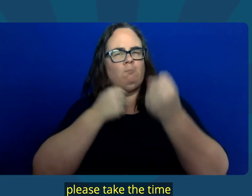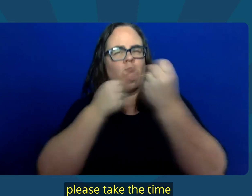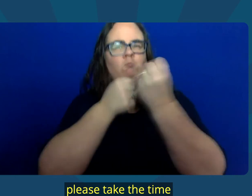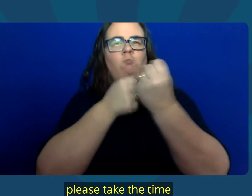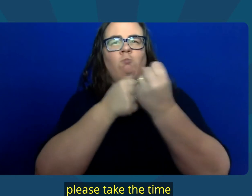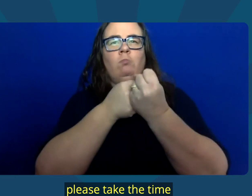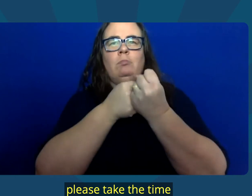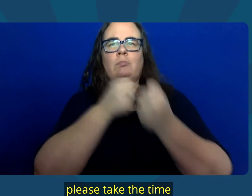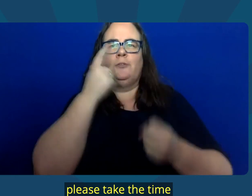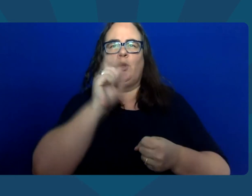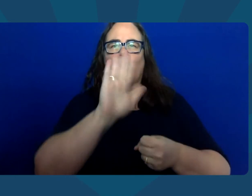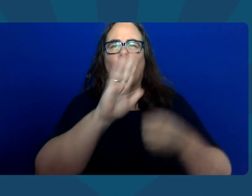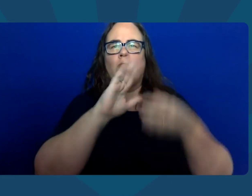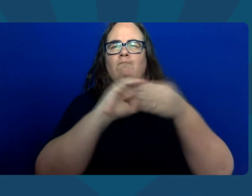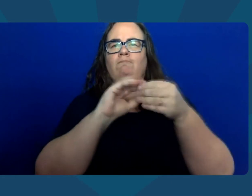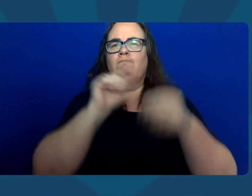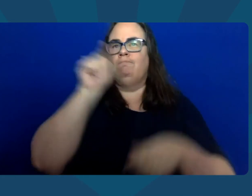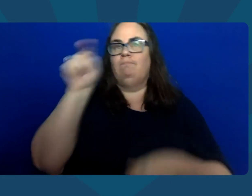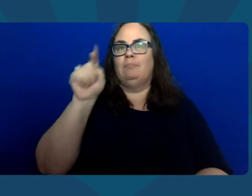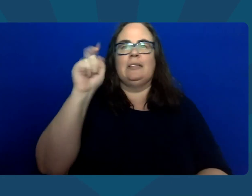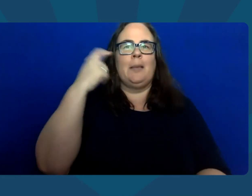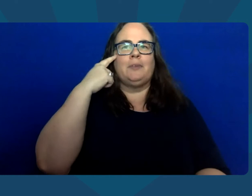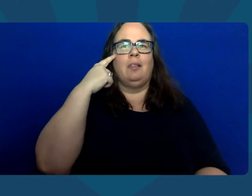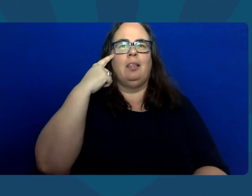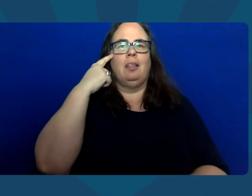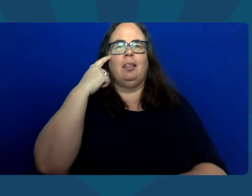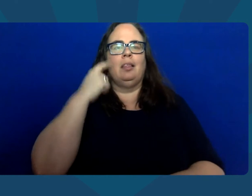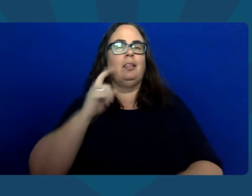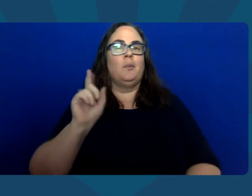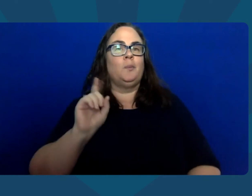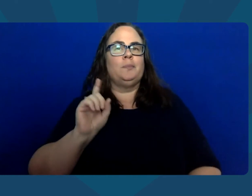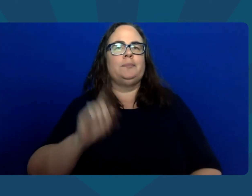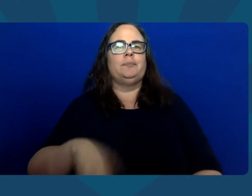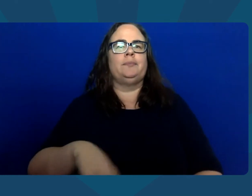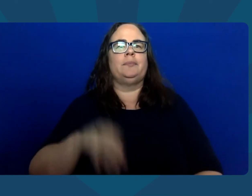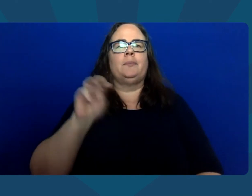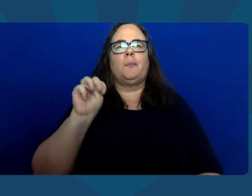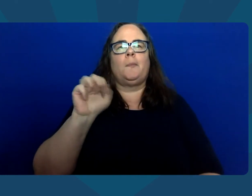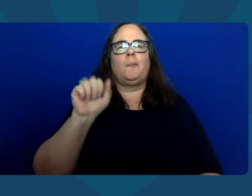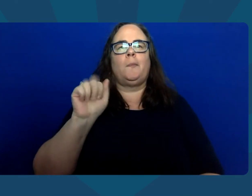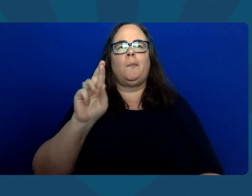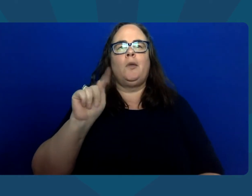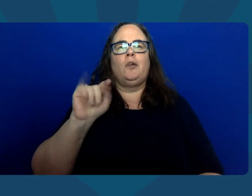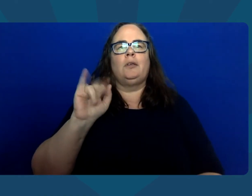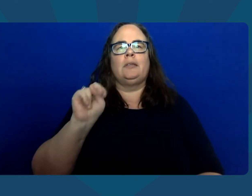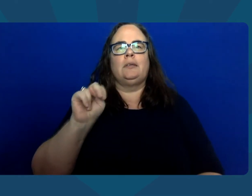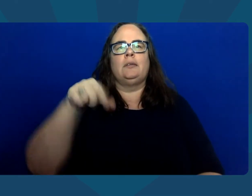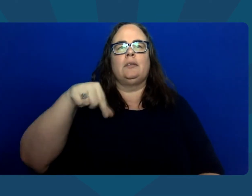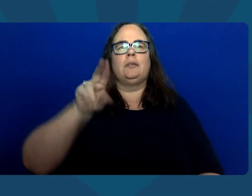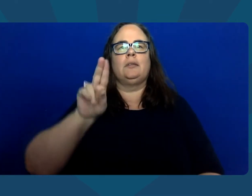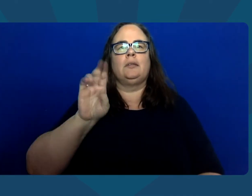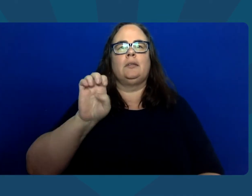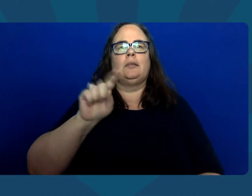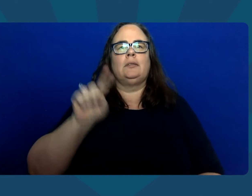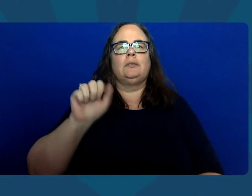learn more about the issues that I passionately advocate for as your voice at the Capitol by